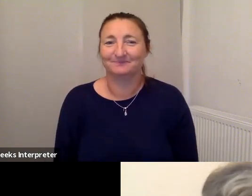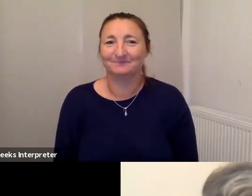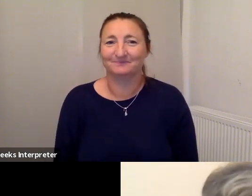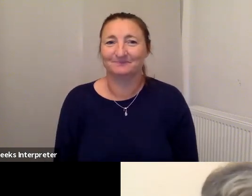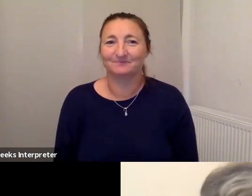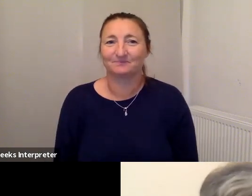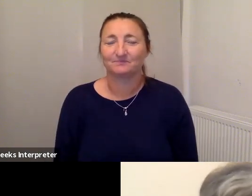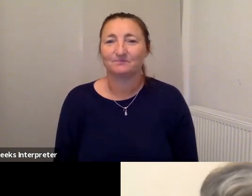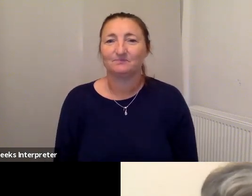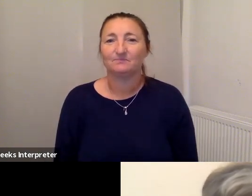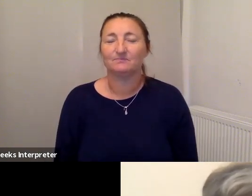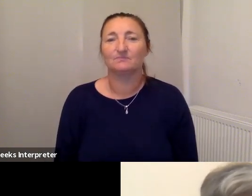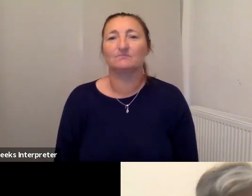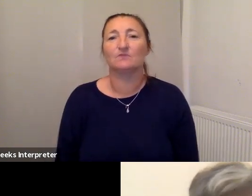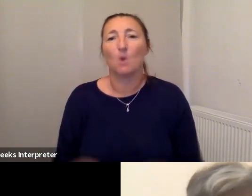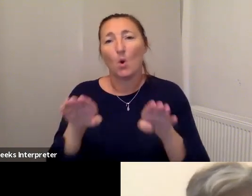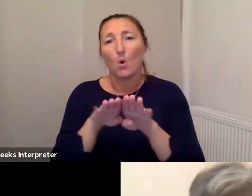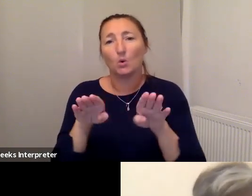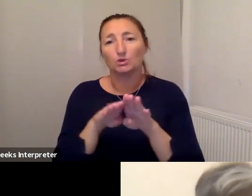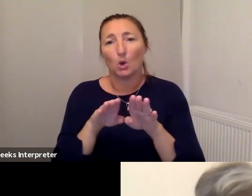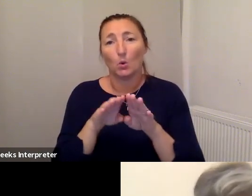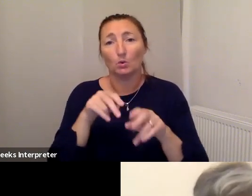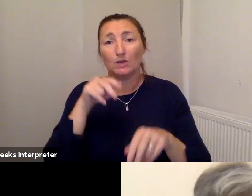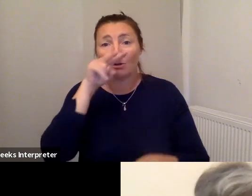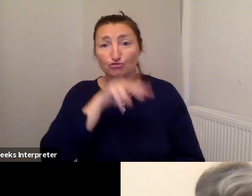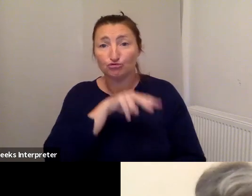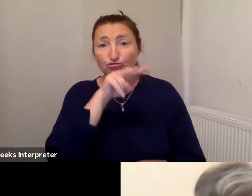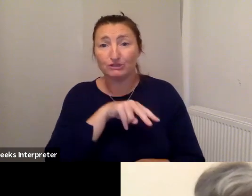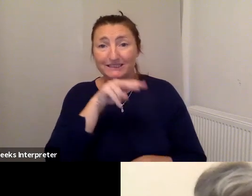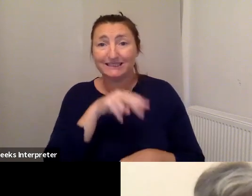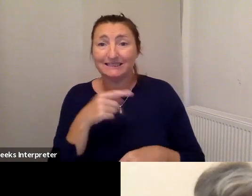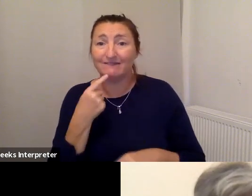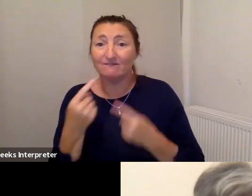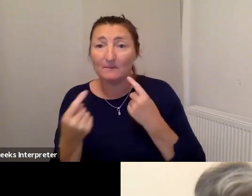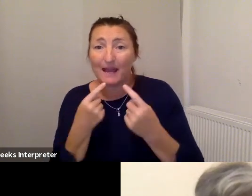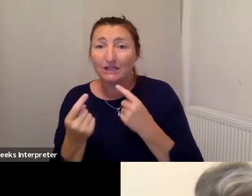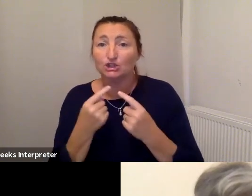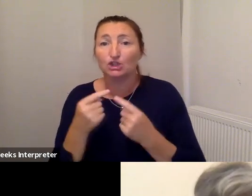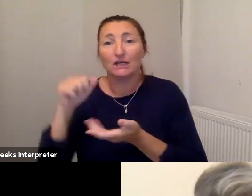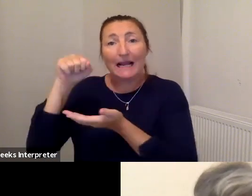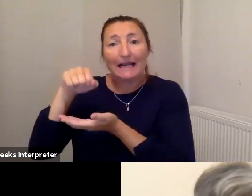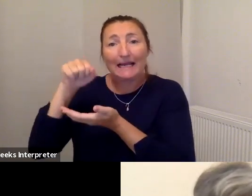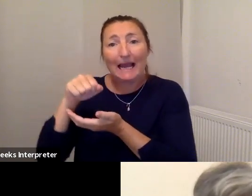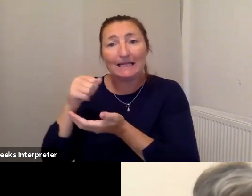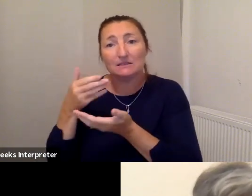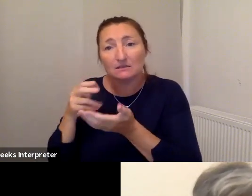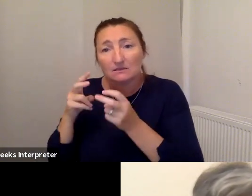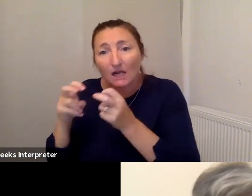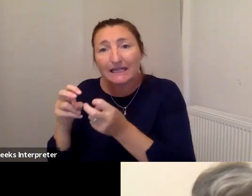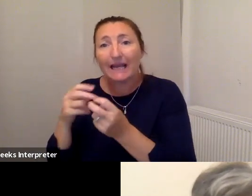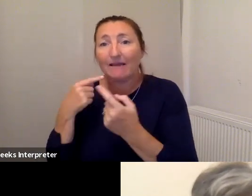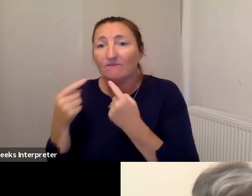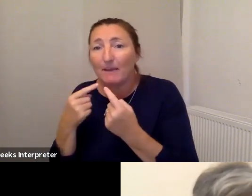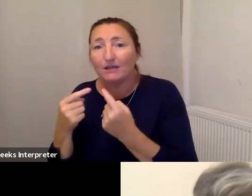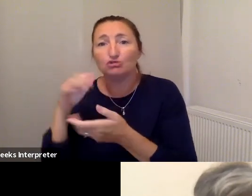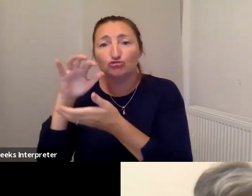We also just wanted to say that you can read all of our inclusive design case studies online. Some of them are still in production, but the